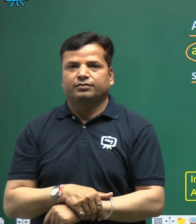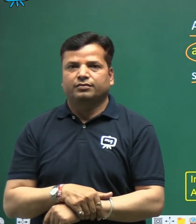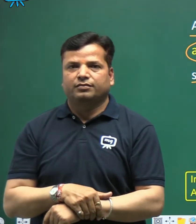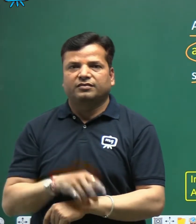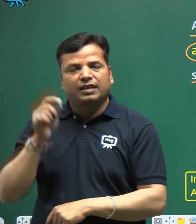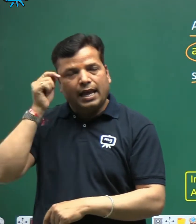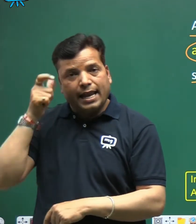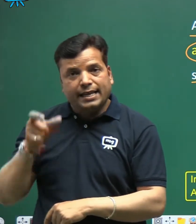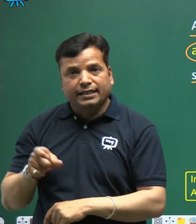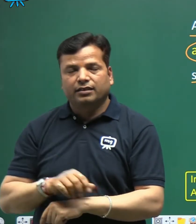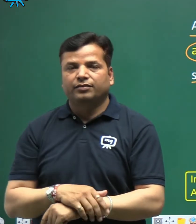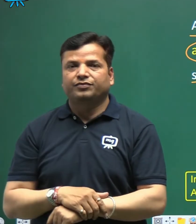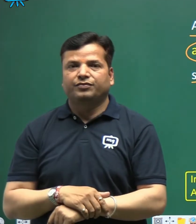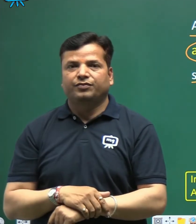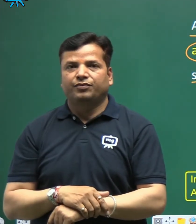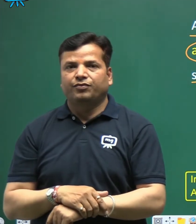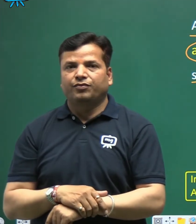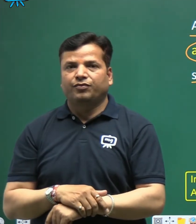initial,